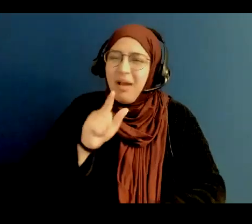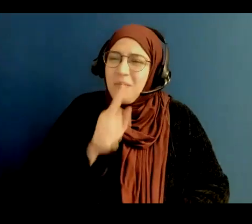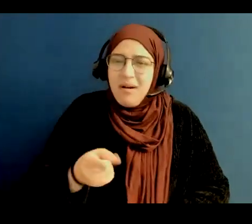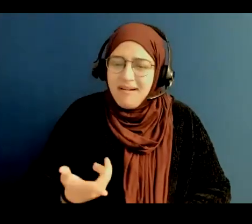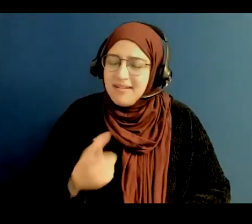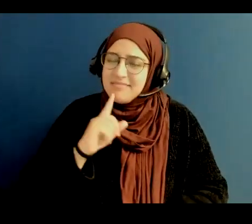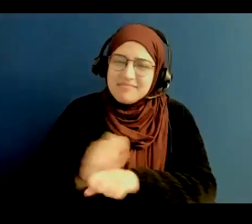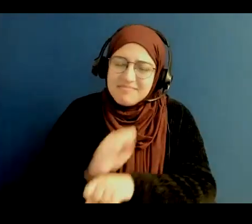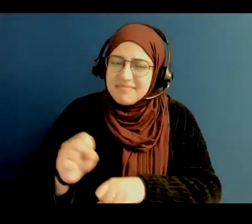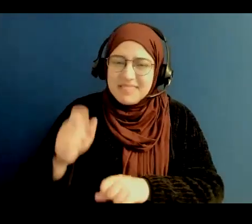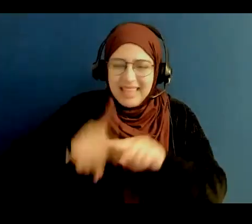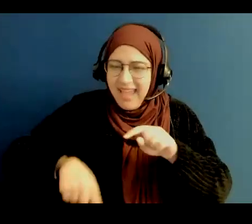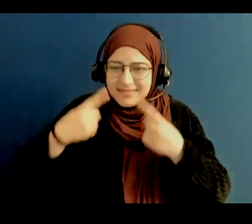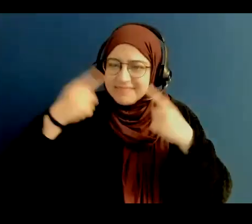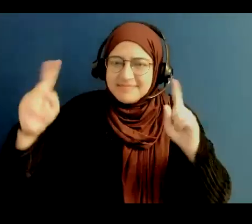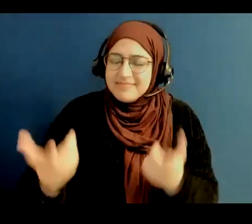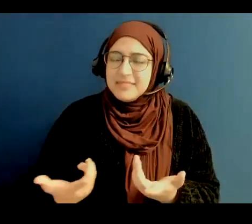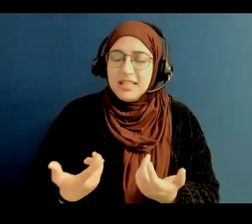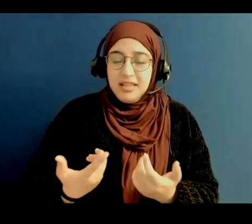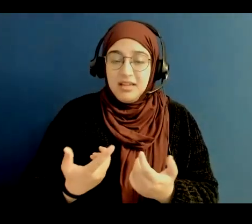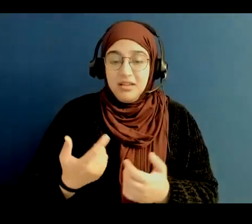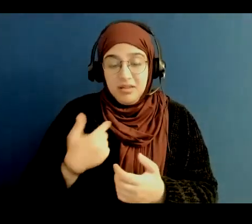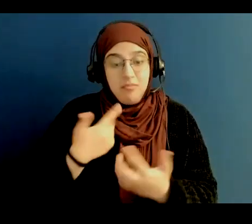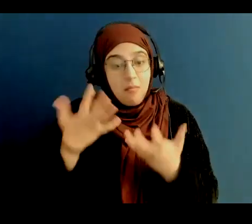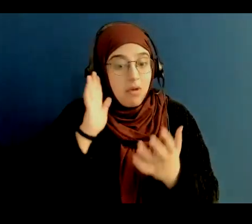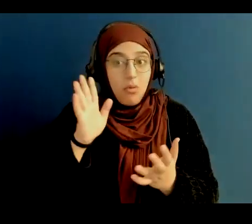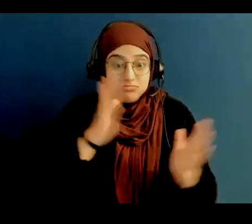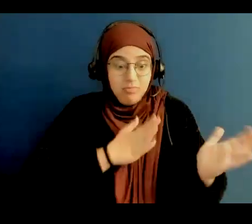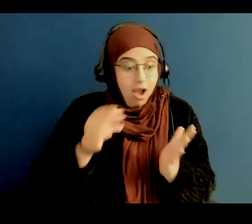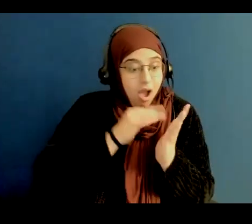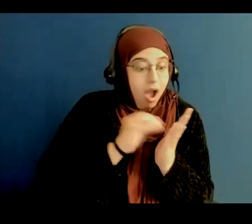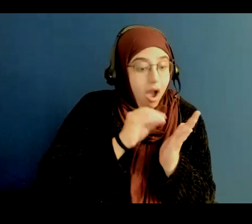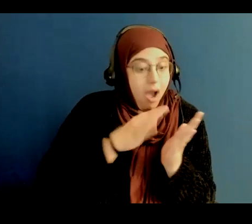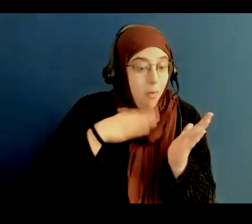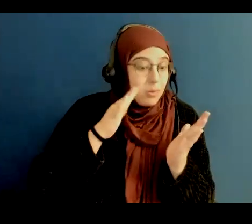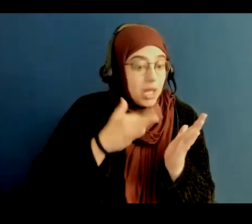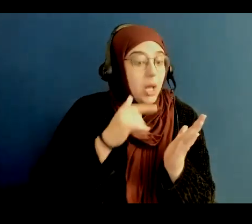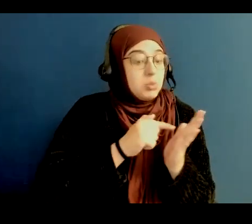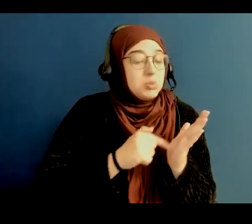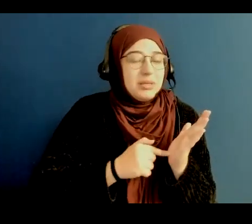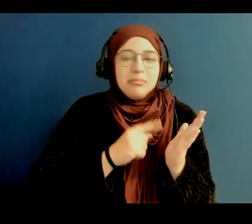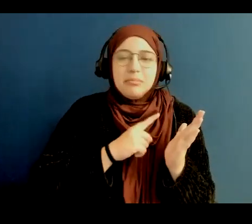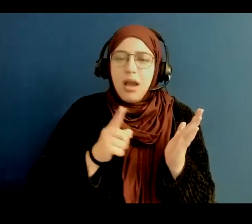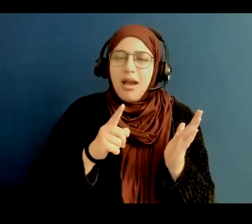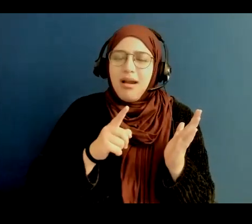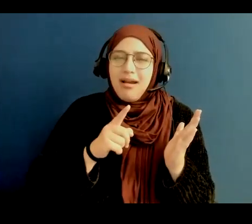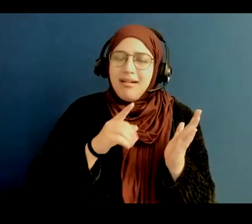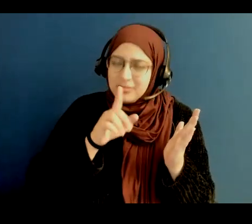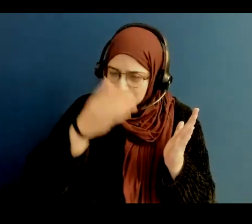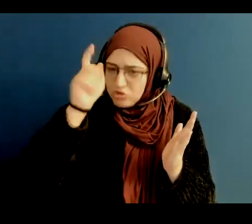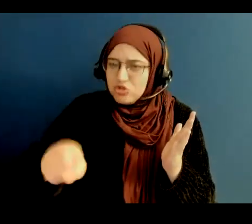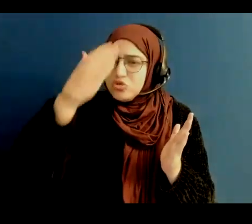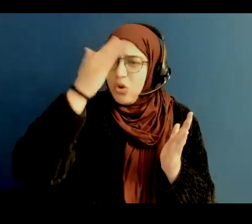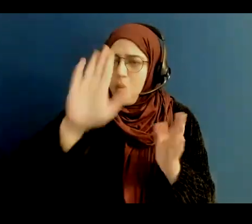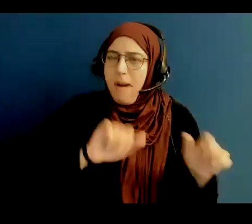going to study this much. But in reality, you should know that what your capabilities are. If you know that your